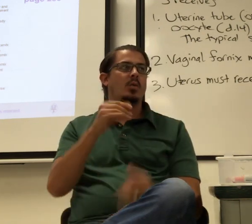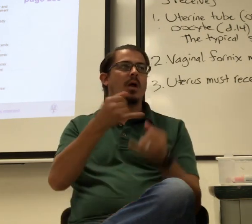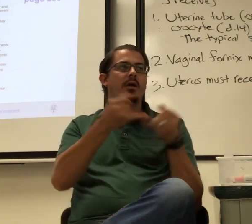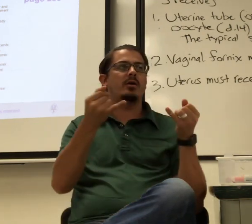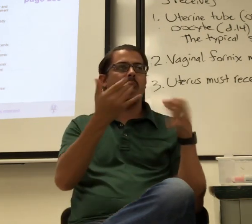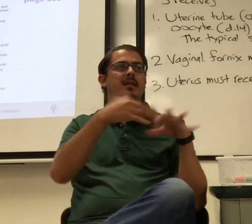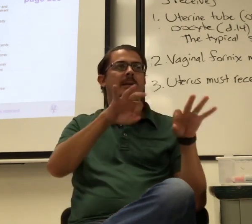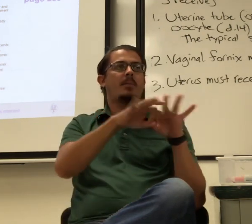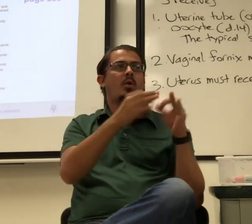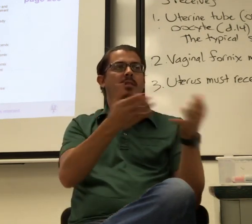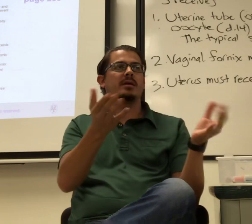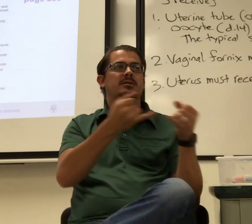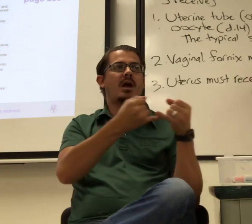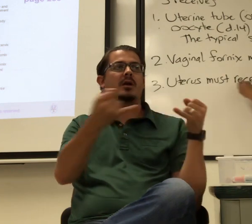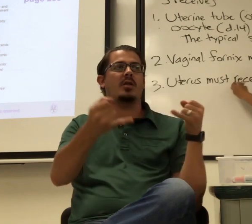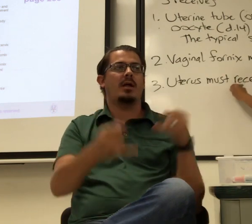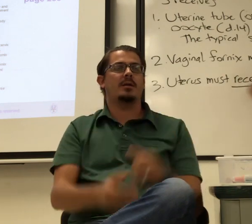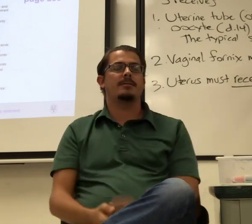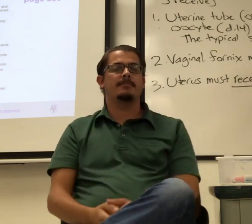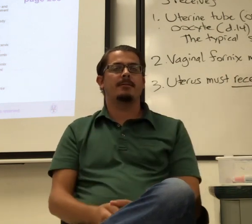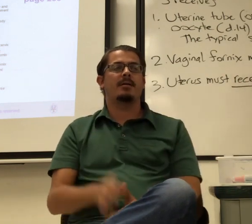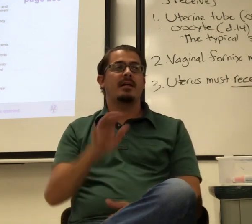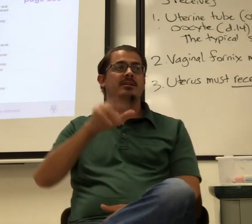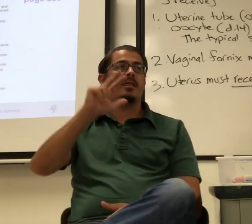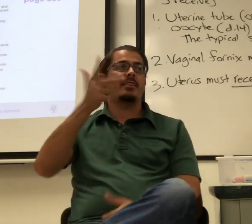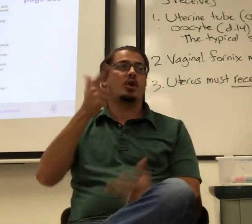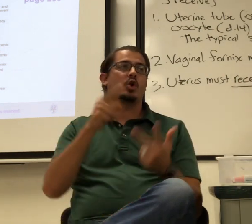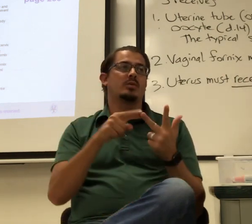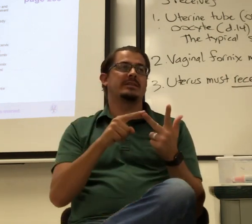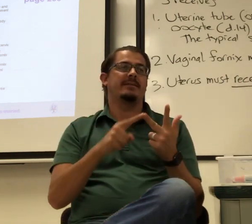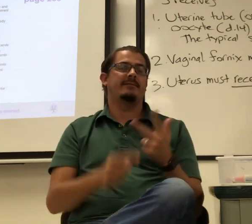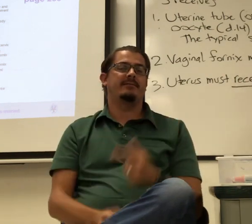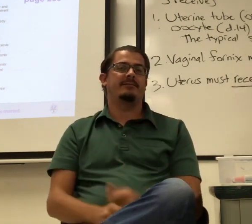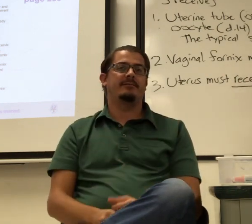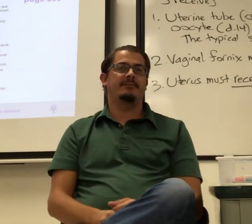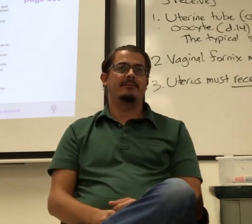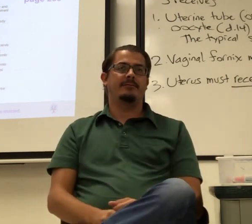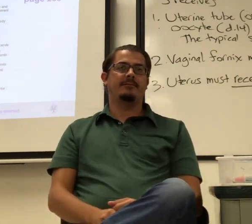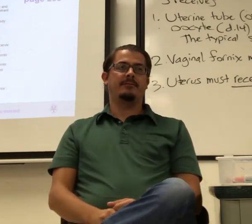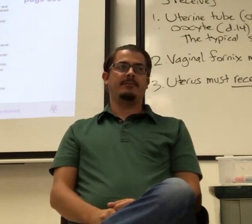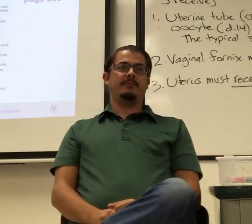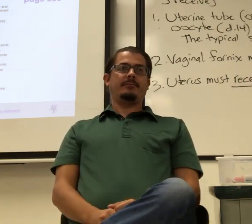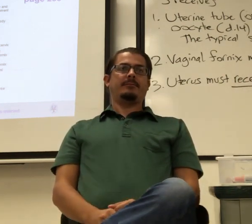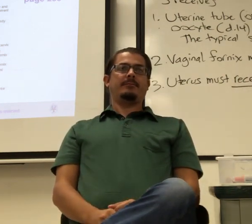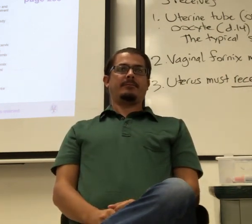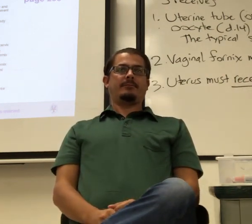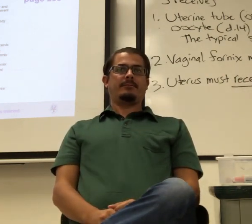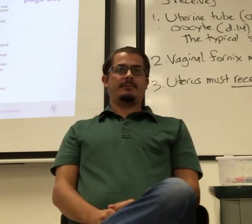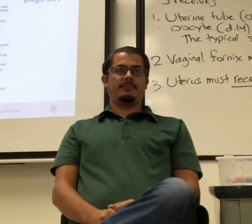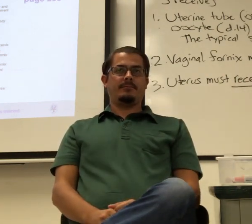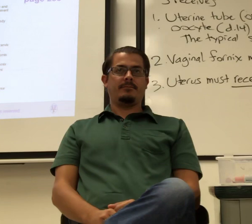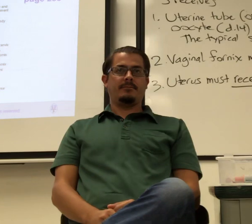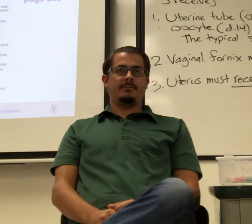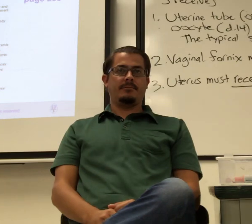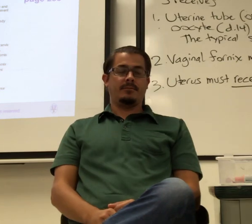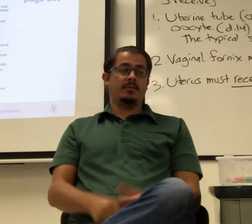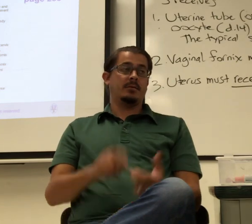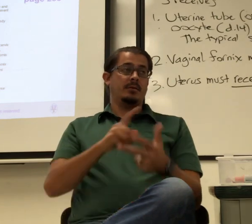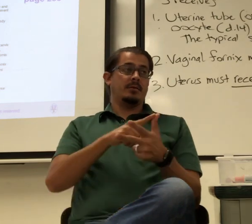things. So this is our third receives. you must ovulate,